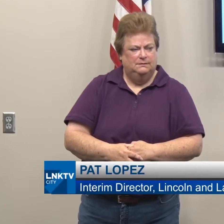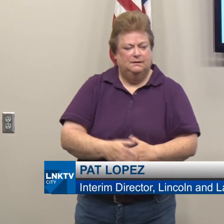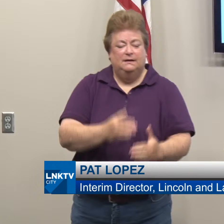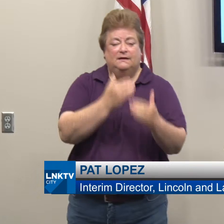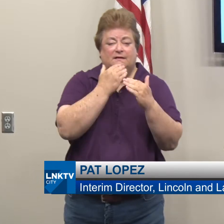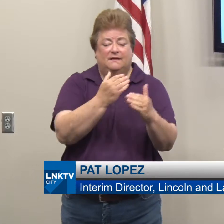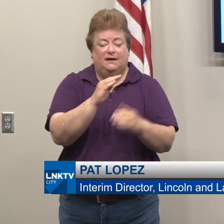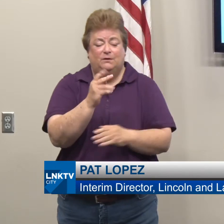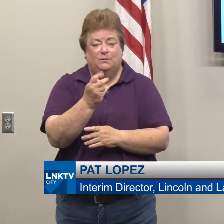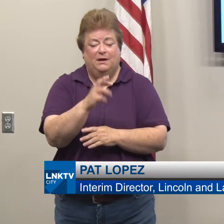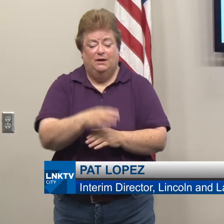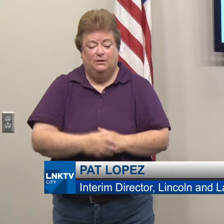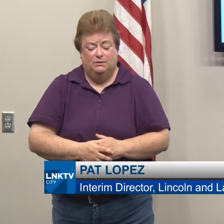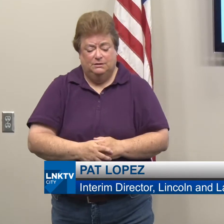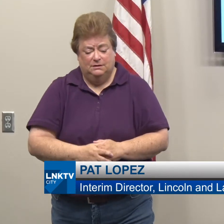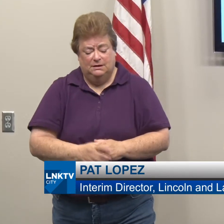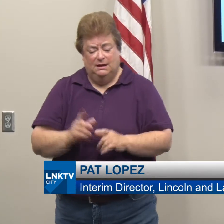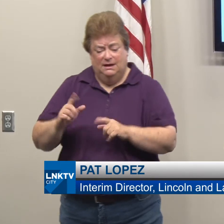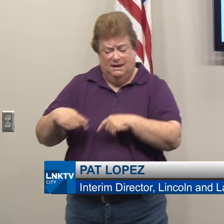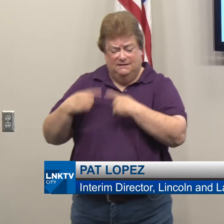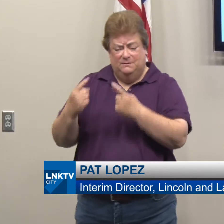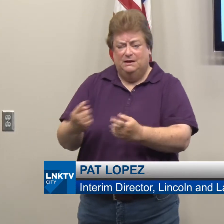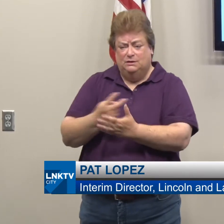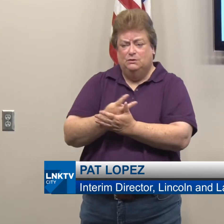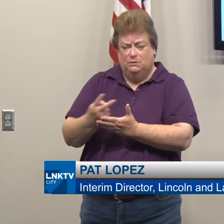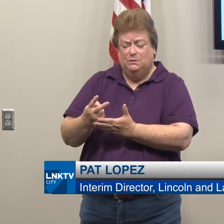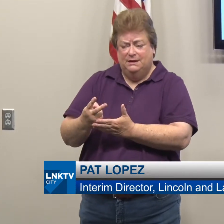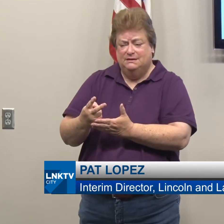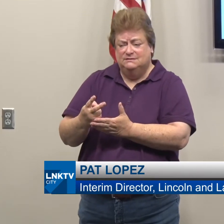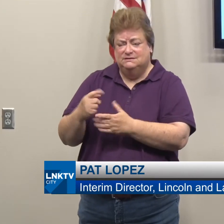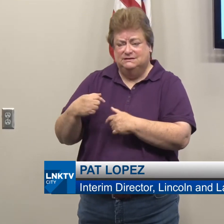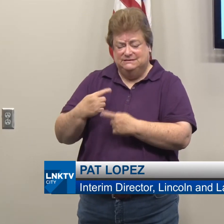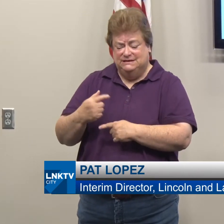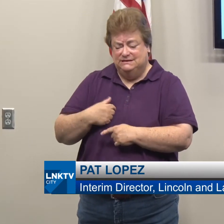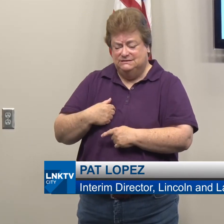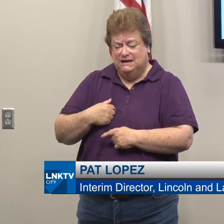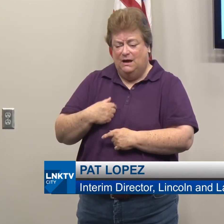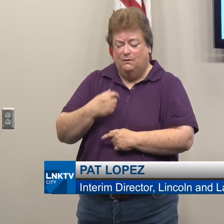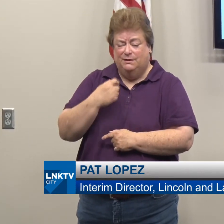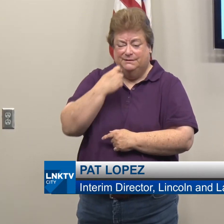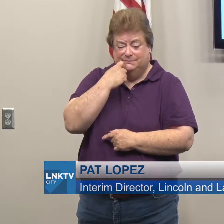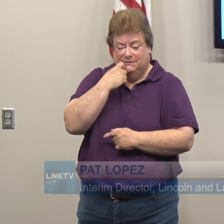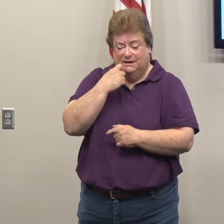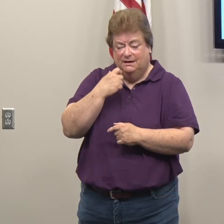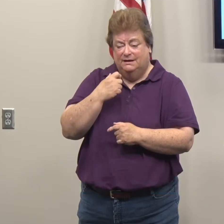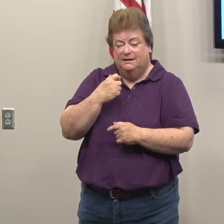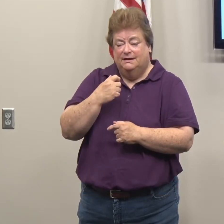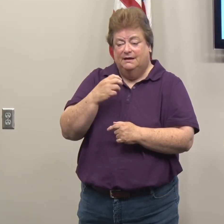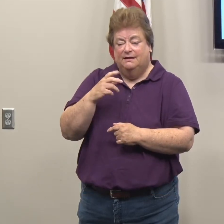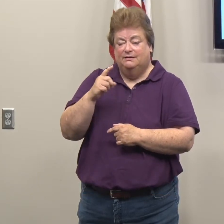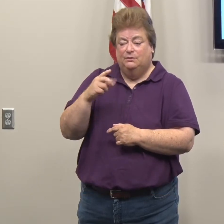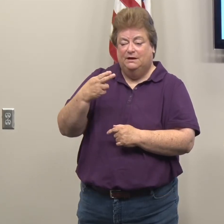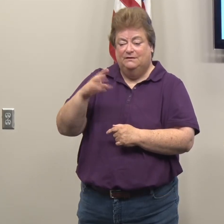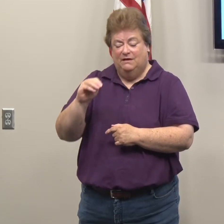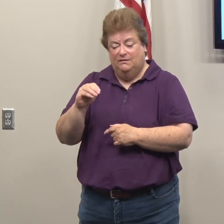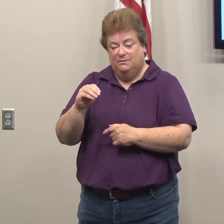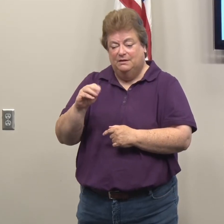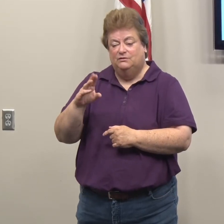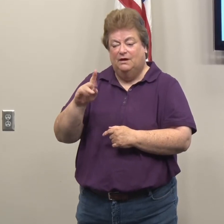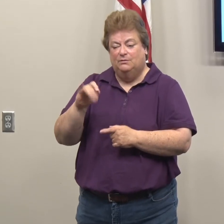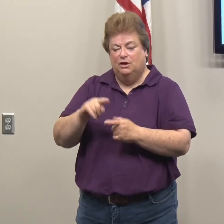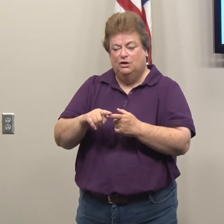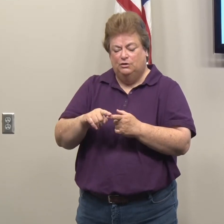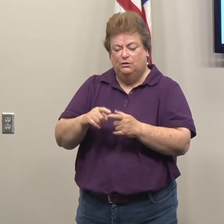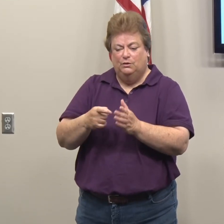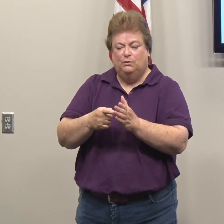Thank you, Mayor. It has been nearly 2 weeks now since our local directed health measure was updated to include the